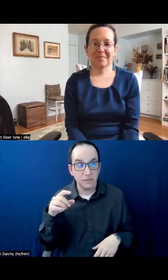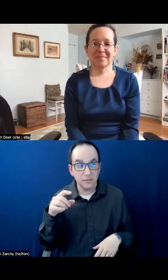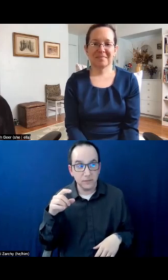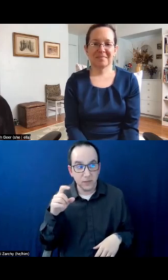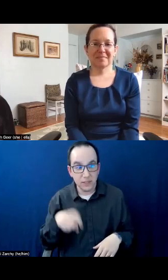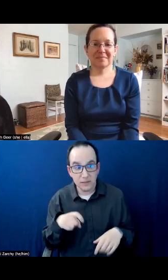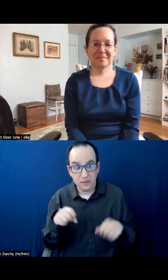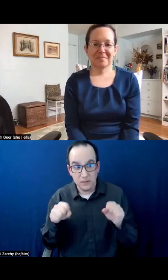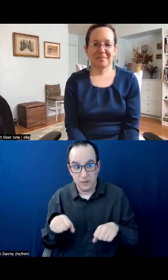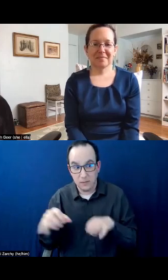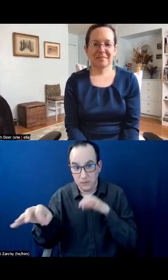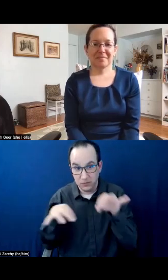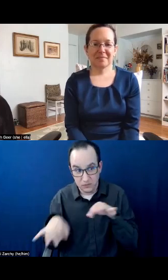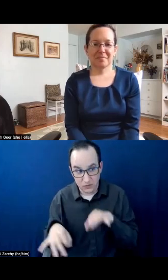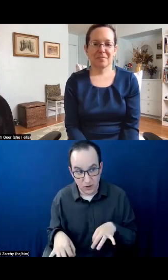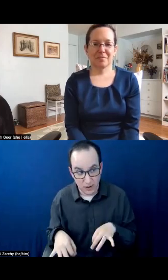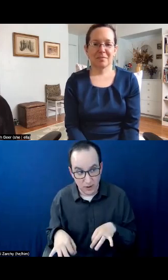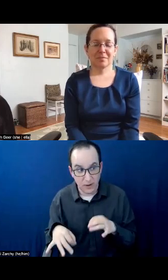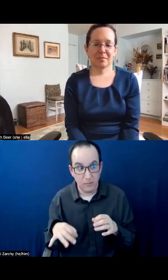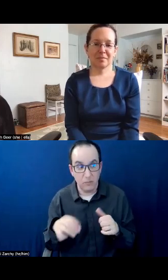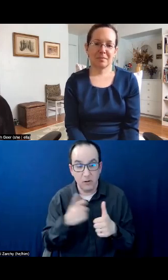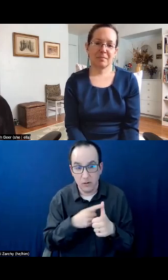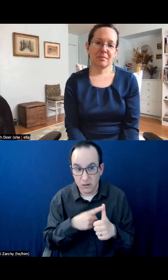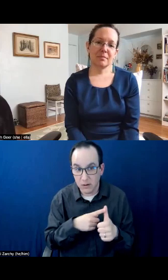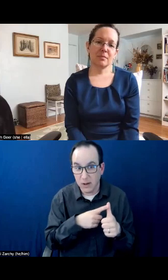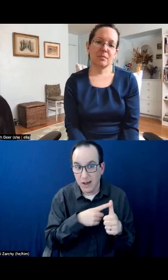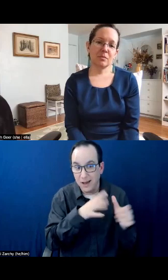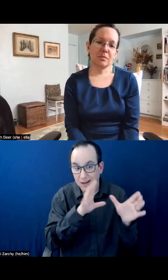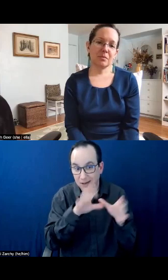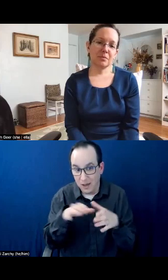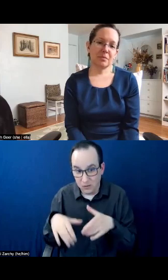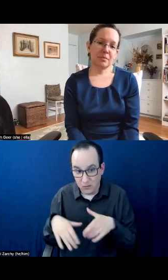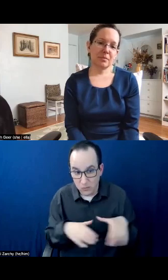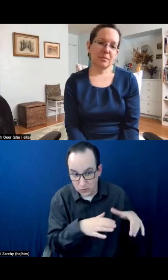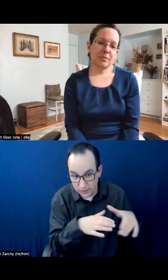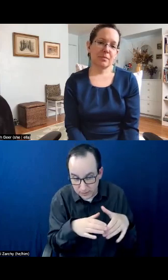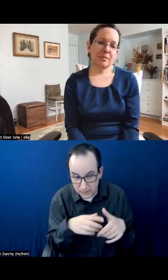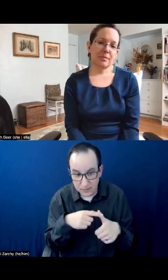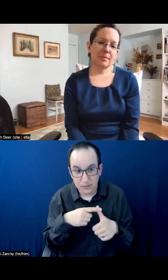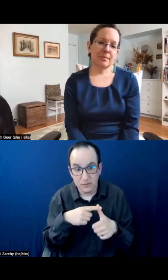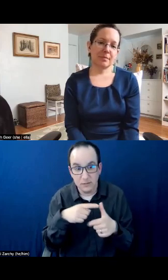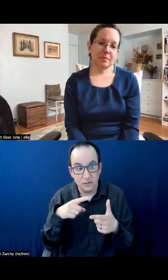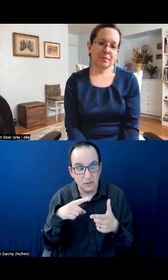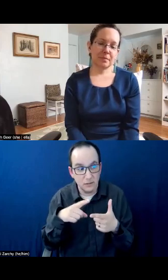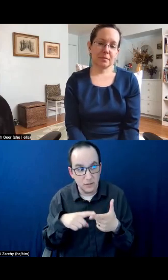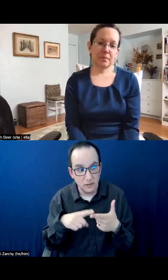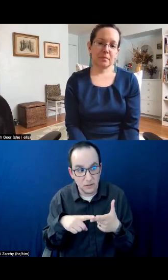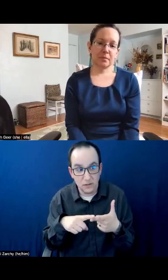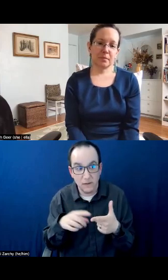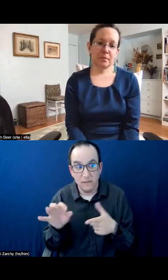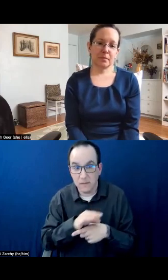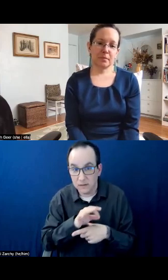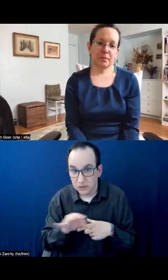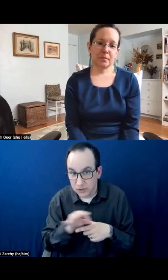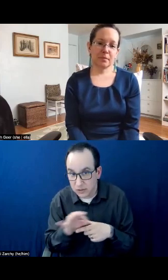example, students need to be able to describe specific